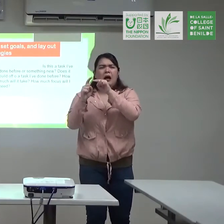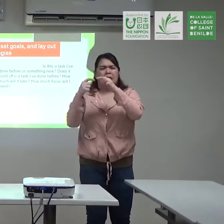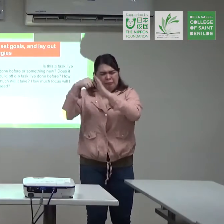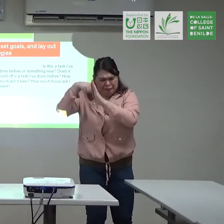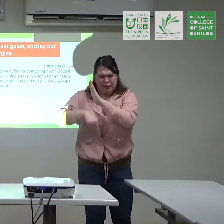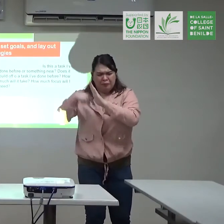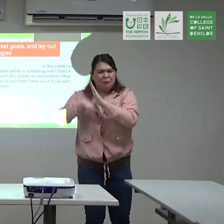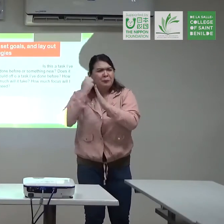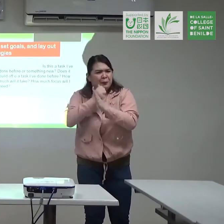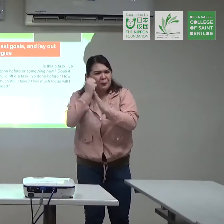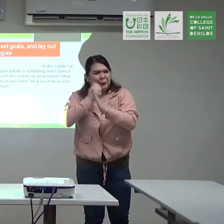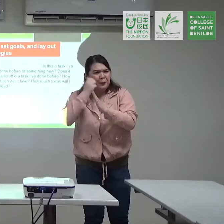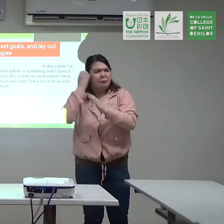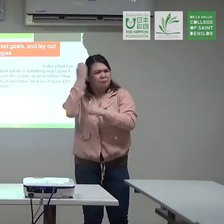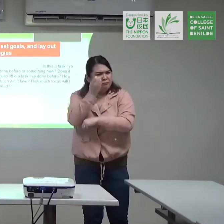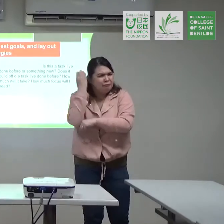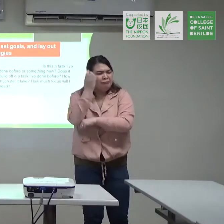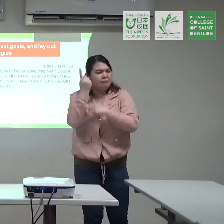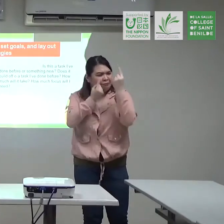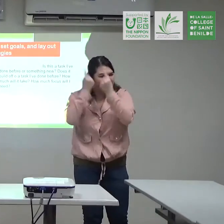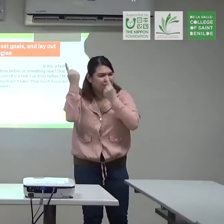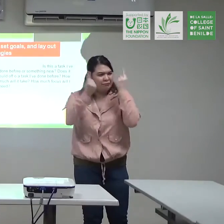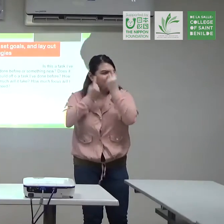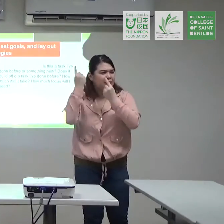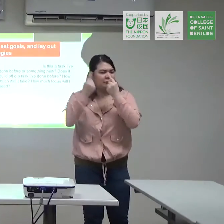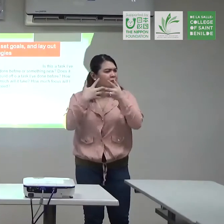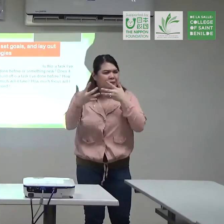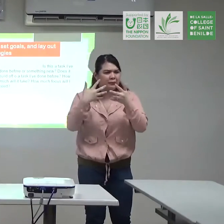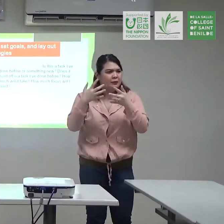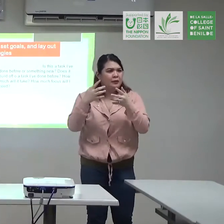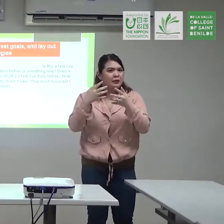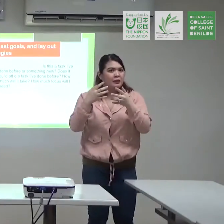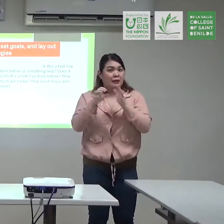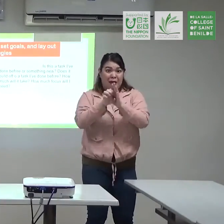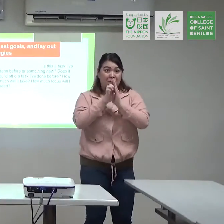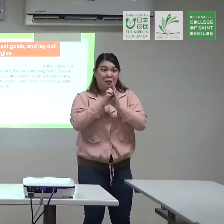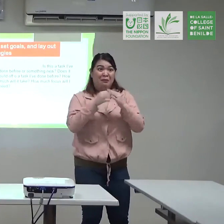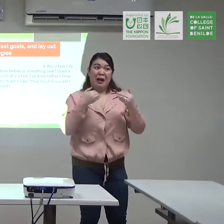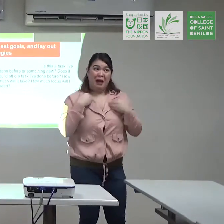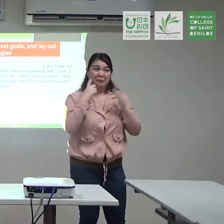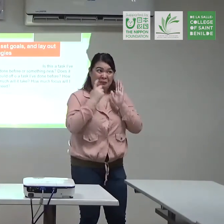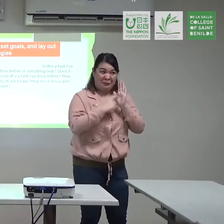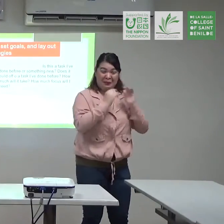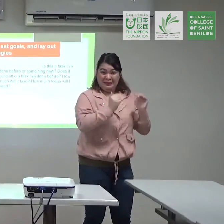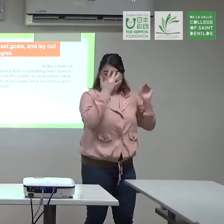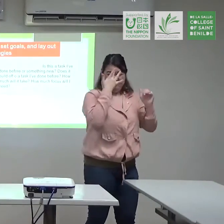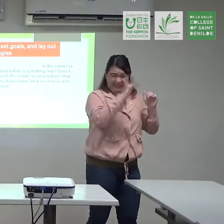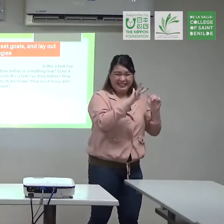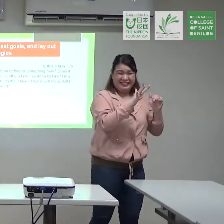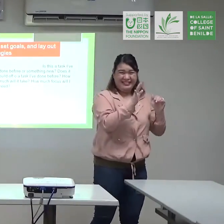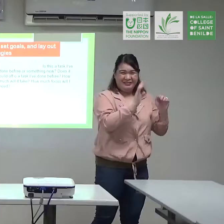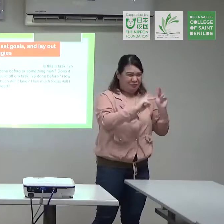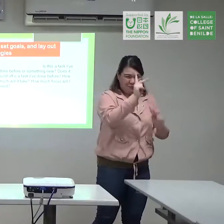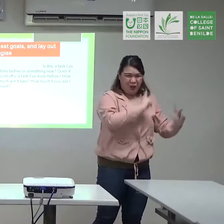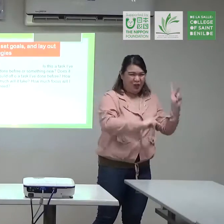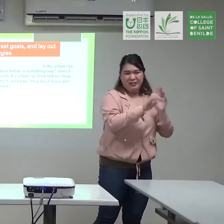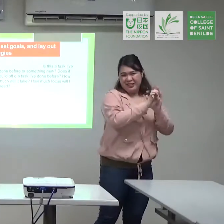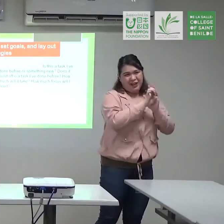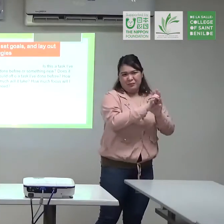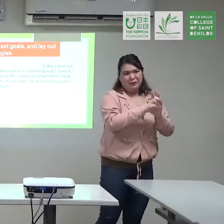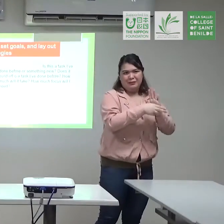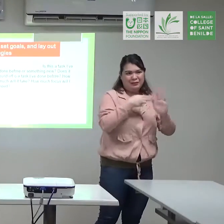deeply unless we are Steve Jobs and ano pa yung